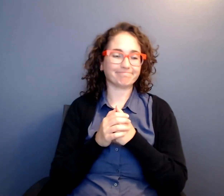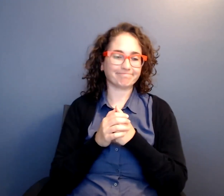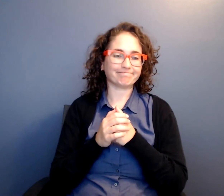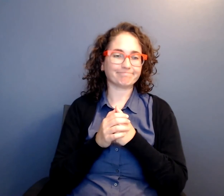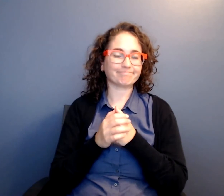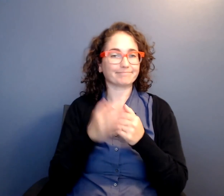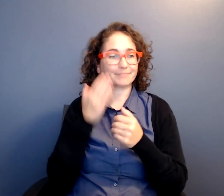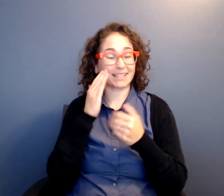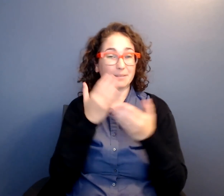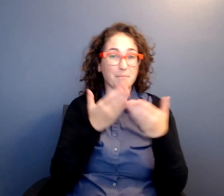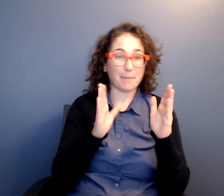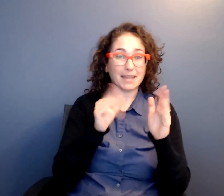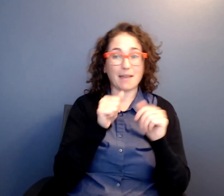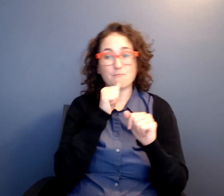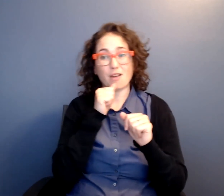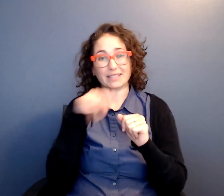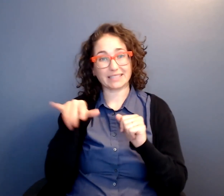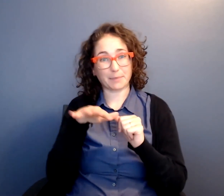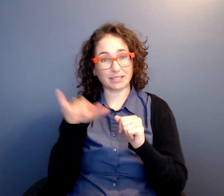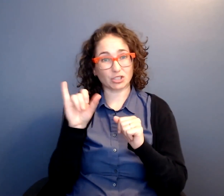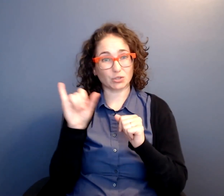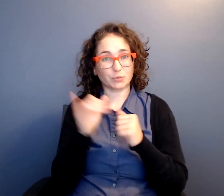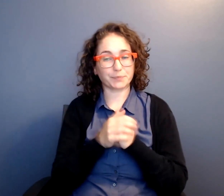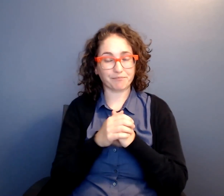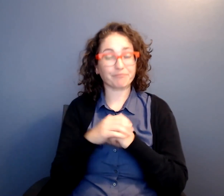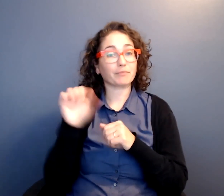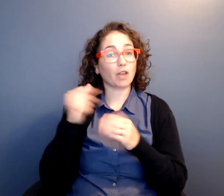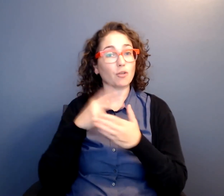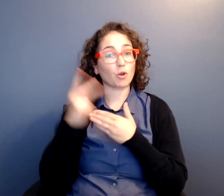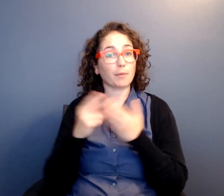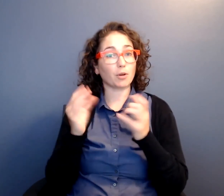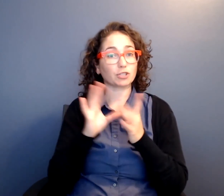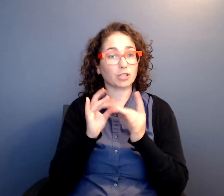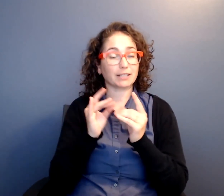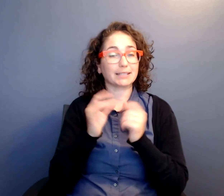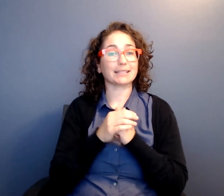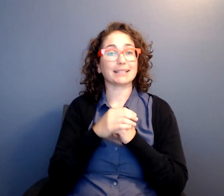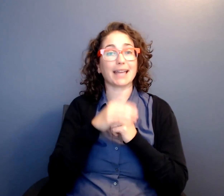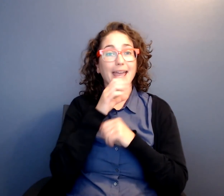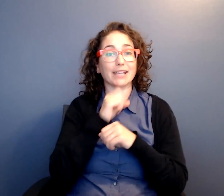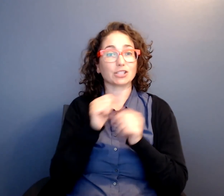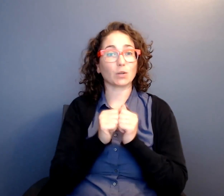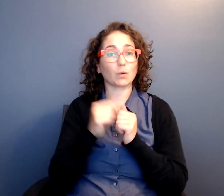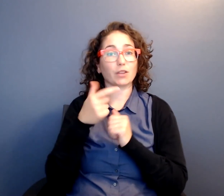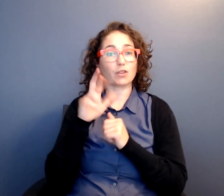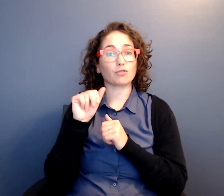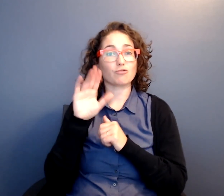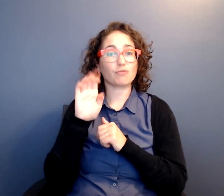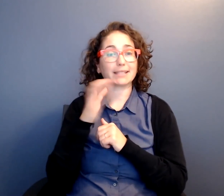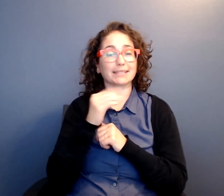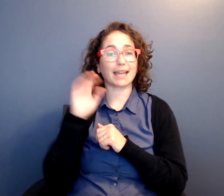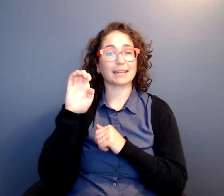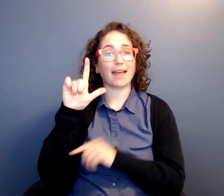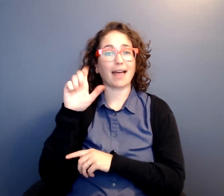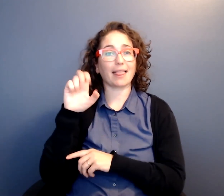public and the private spaces. The other program I want to share with you is Sisters Aging with Grace and Elegance, our SAVE program. And that